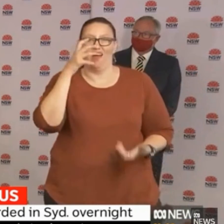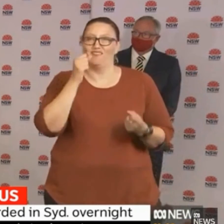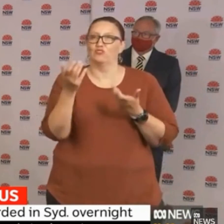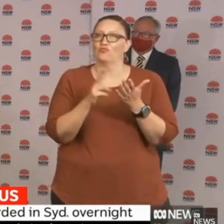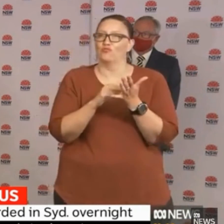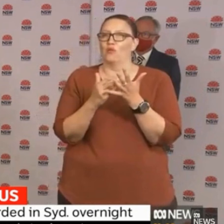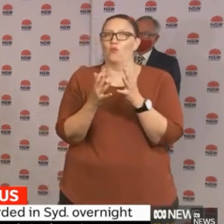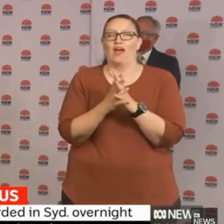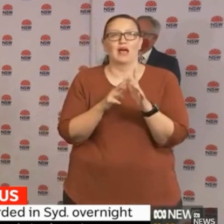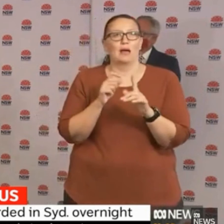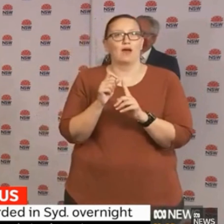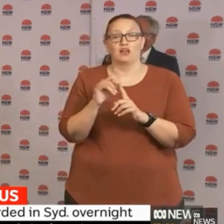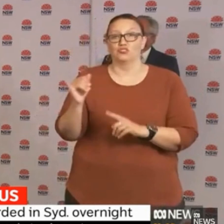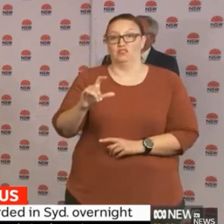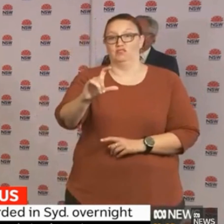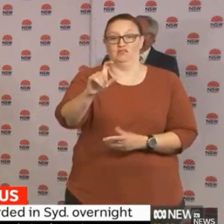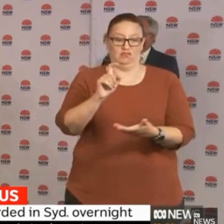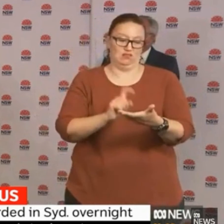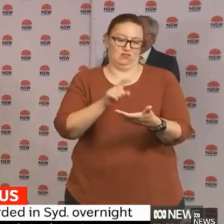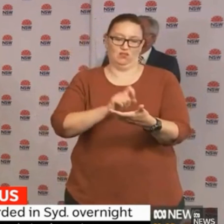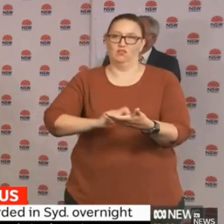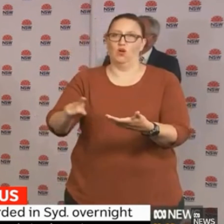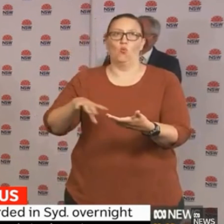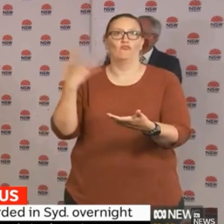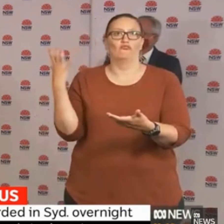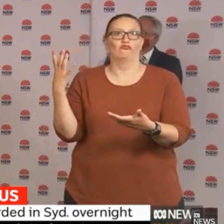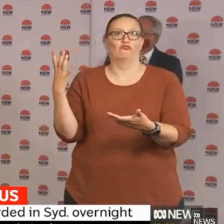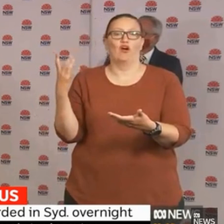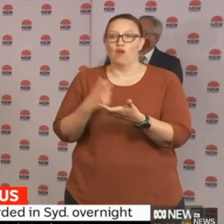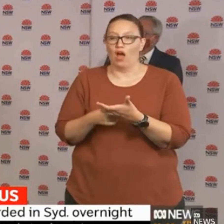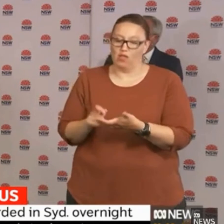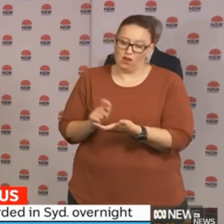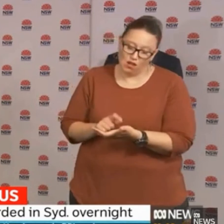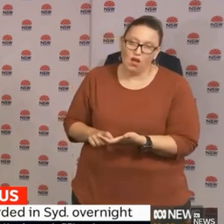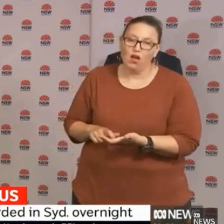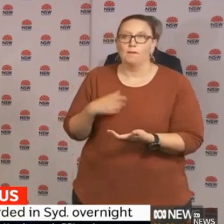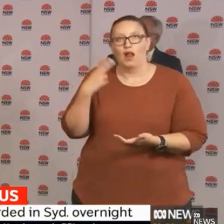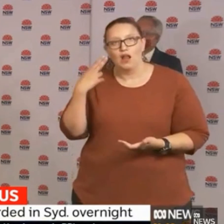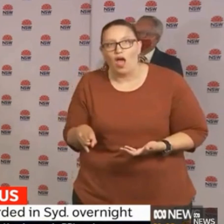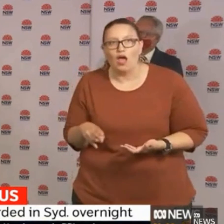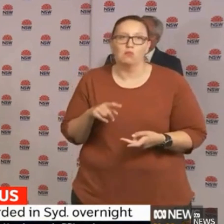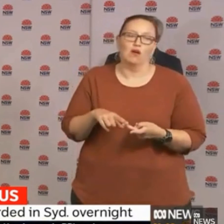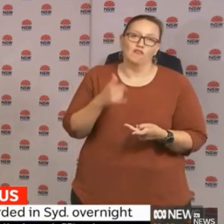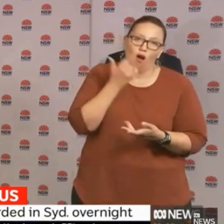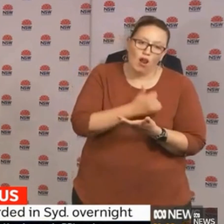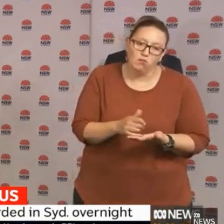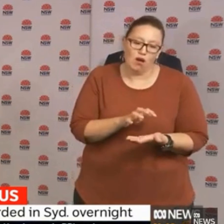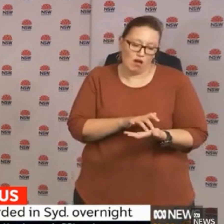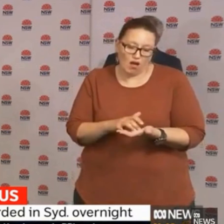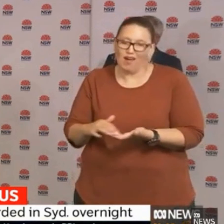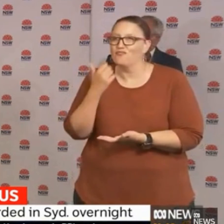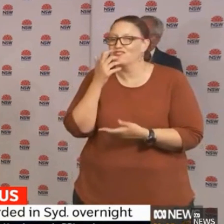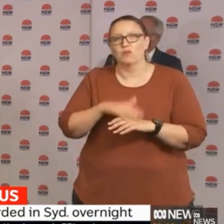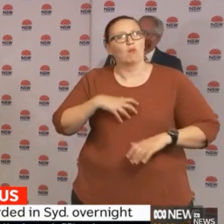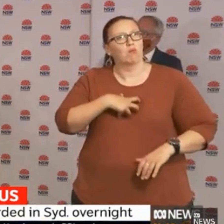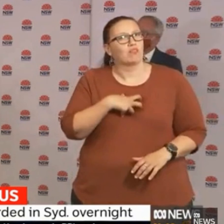that has a Service New South Wales app because all you do is literally click on your phone and press a button as opposed to having to put in your details every single time you go